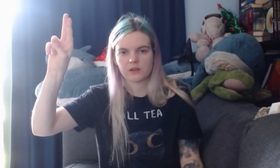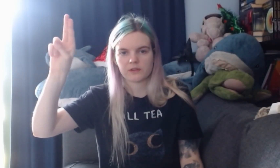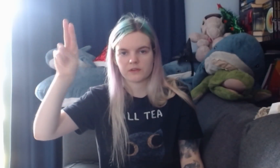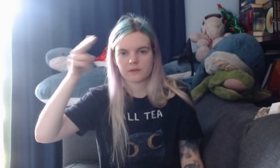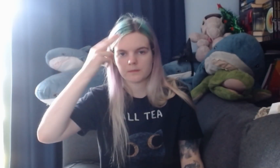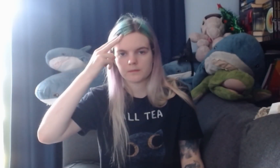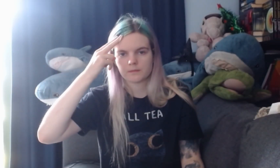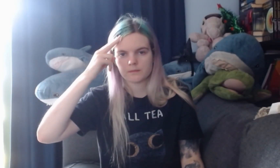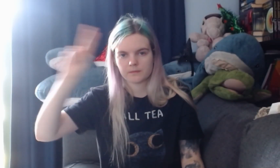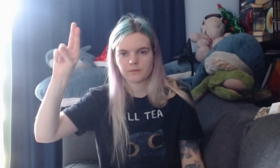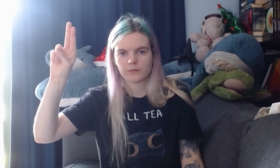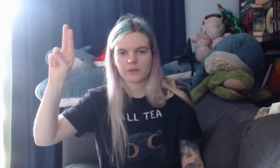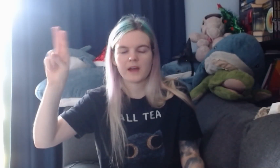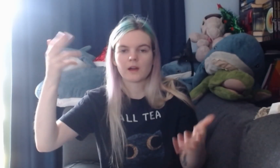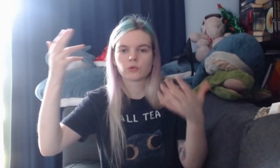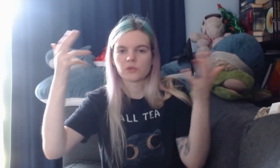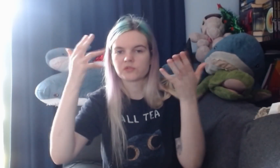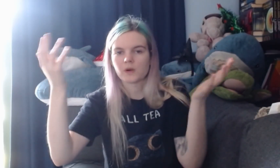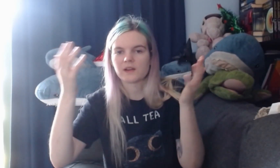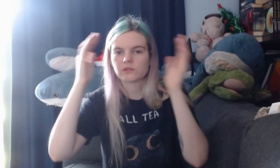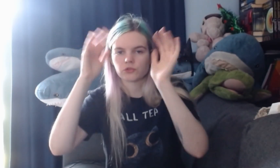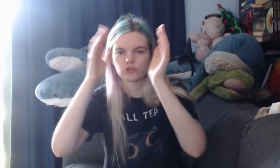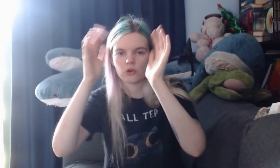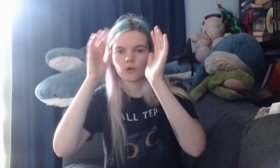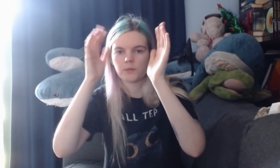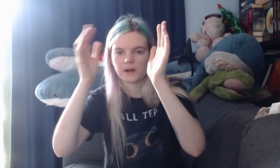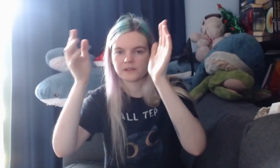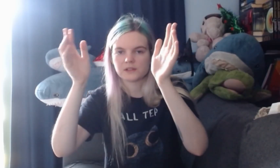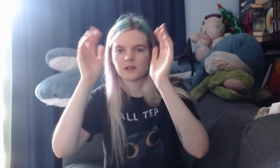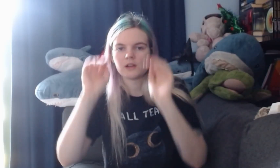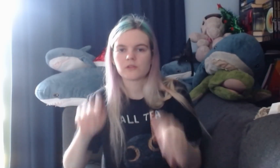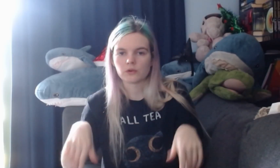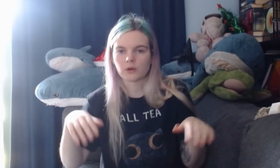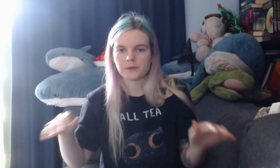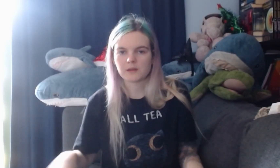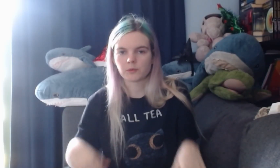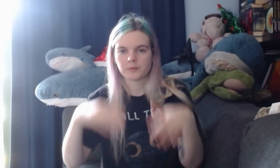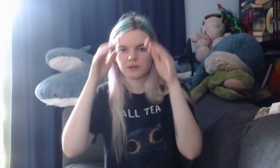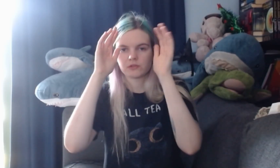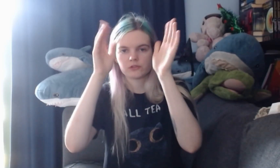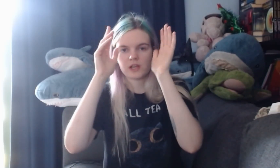this. I now do it twice to show, but so incomplete it would be shaking.